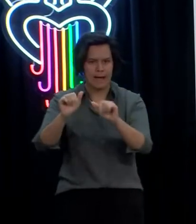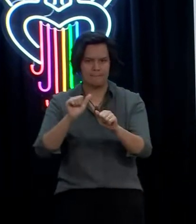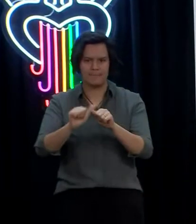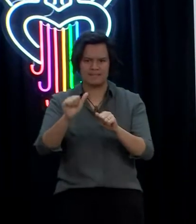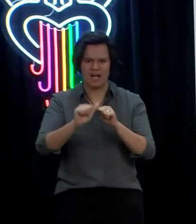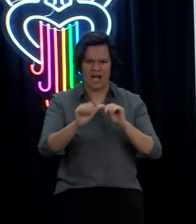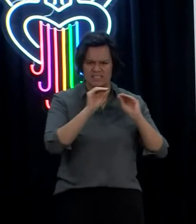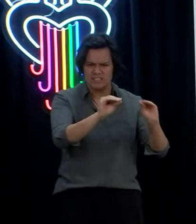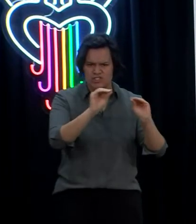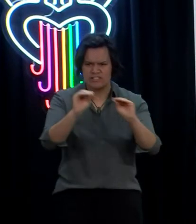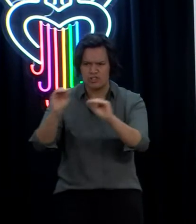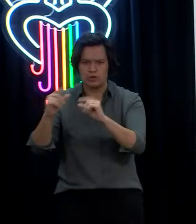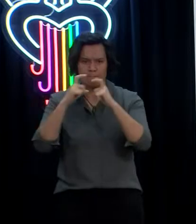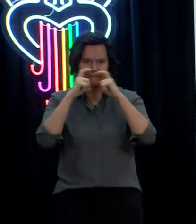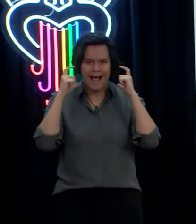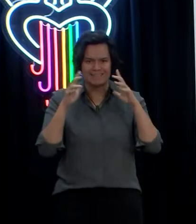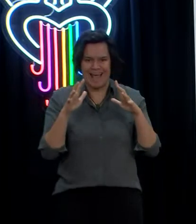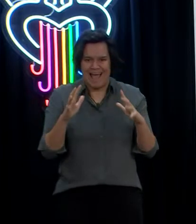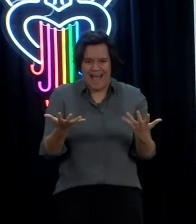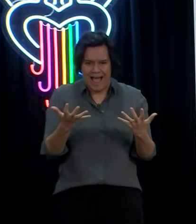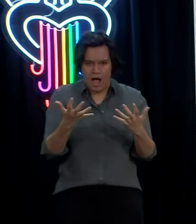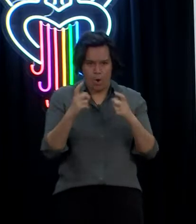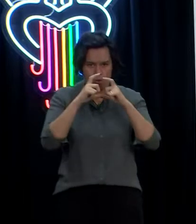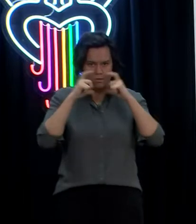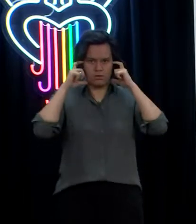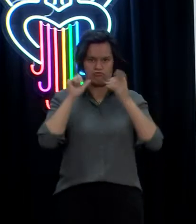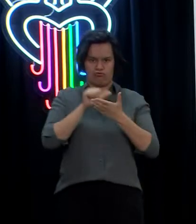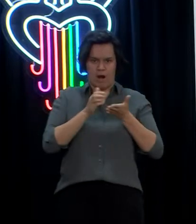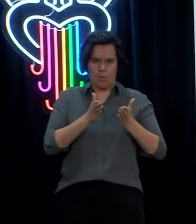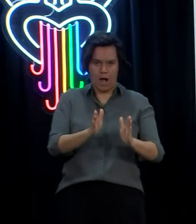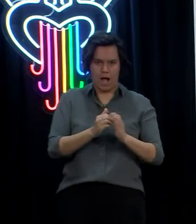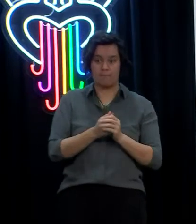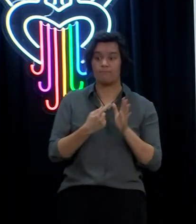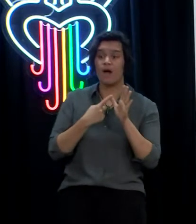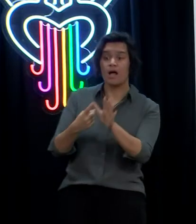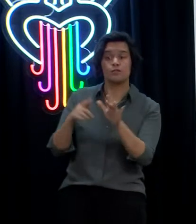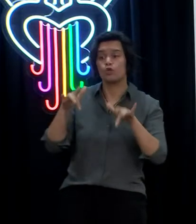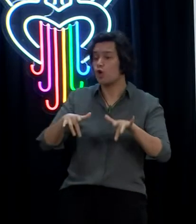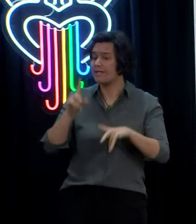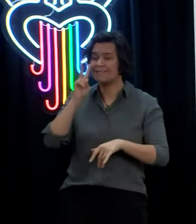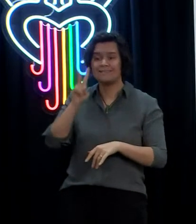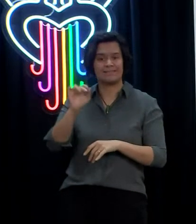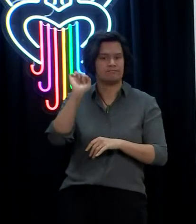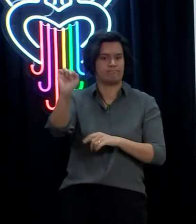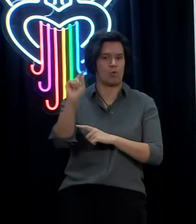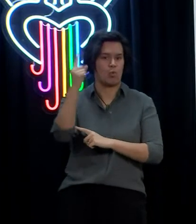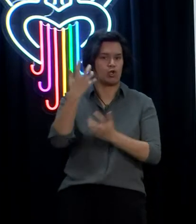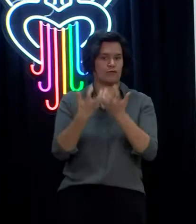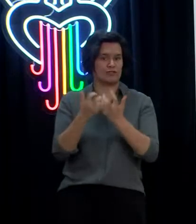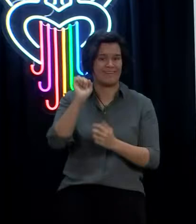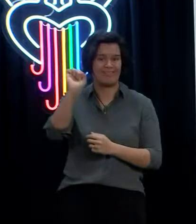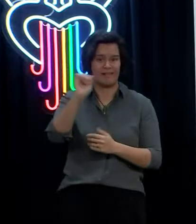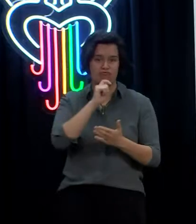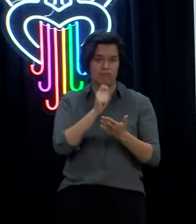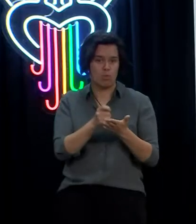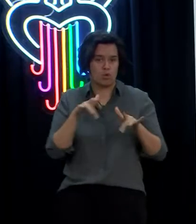and what do you make of that? I haven't actually seen that report, but we would